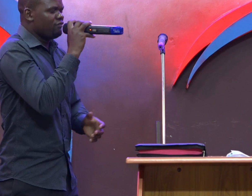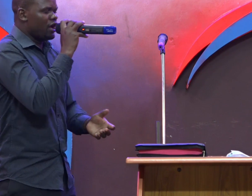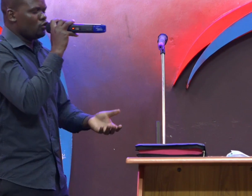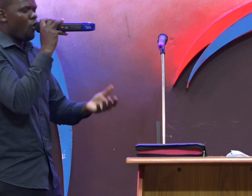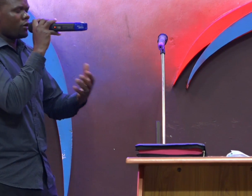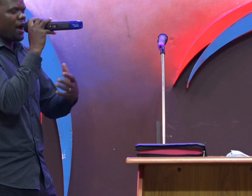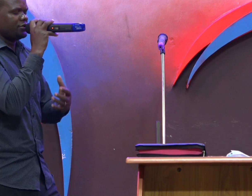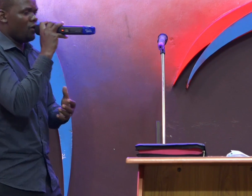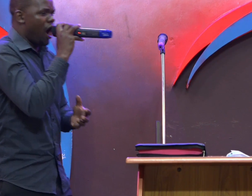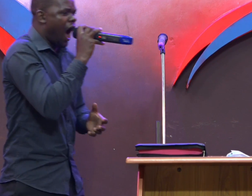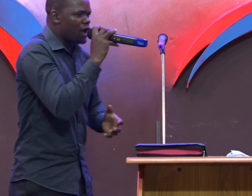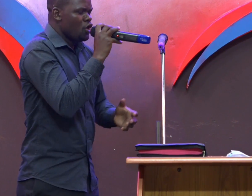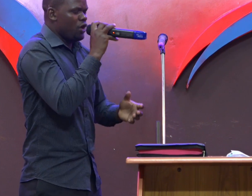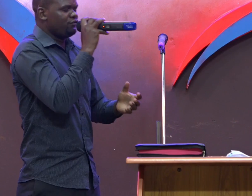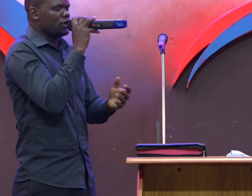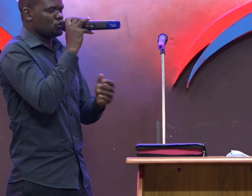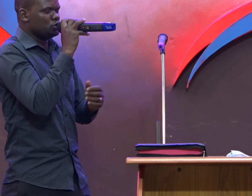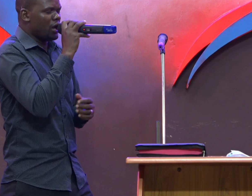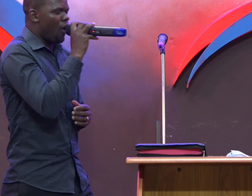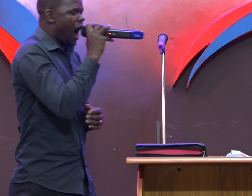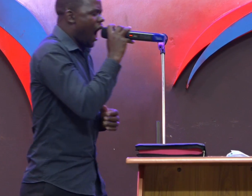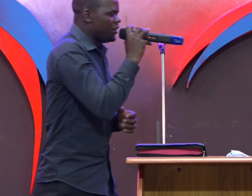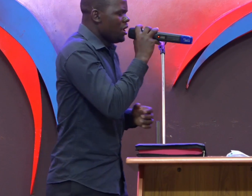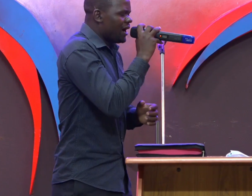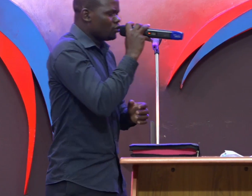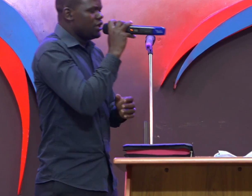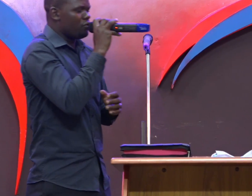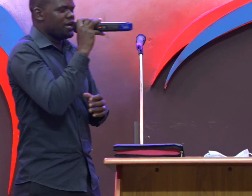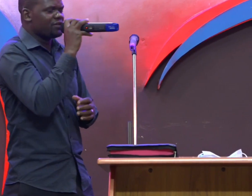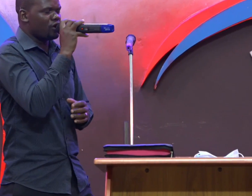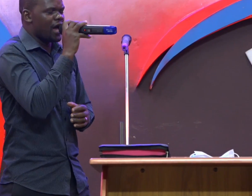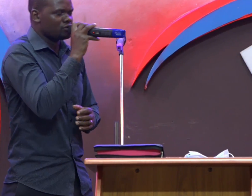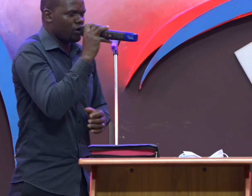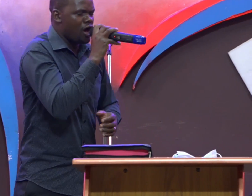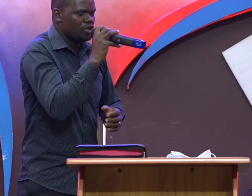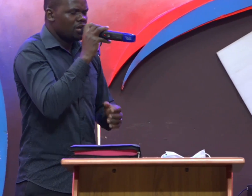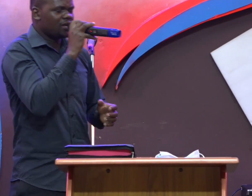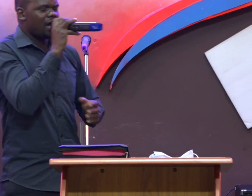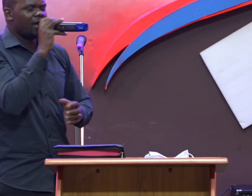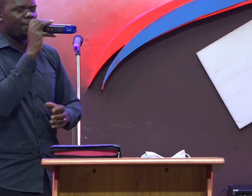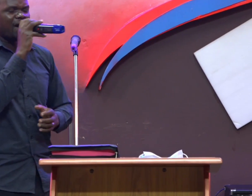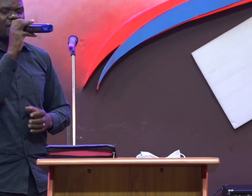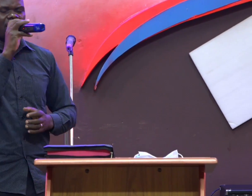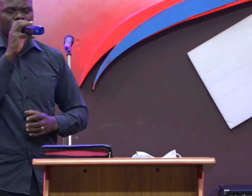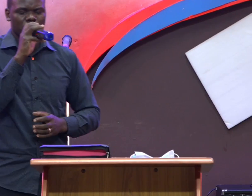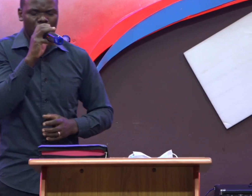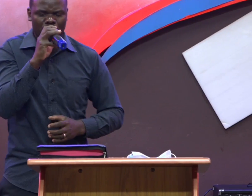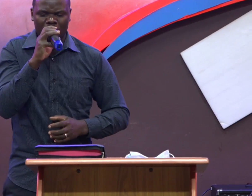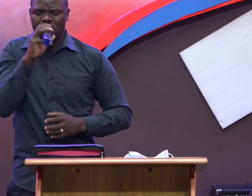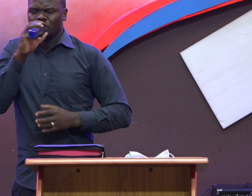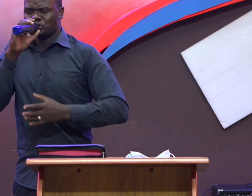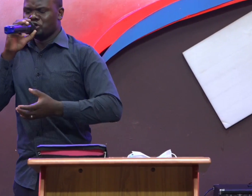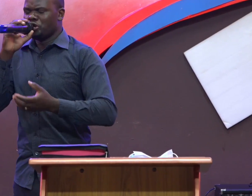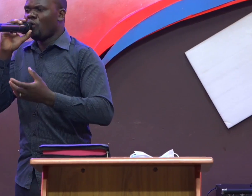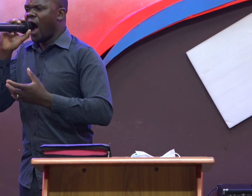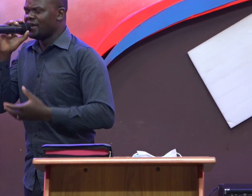word. We have failed to walk by the word. We have failed to do the word. But today we ask God that grace that can help us, Heavenly King of